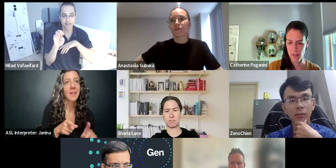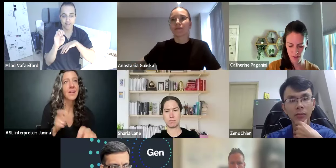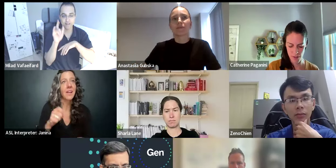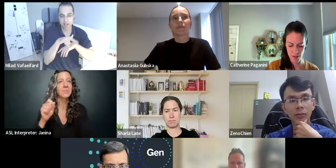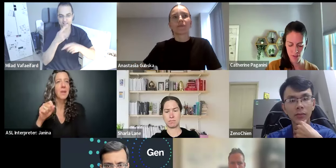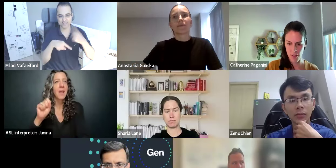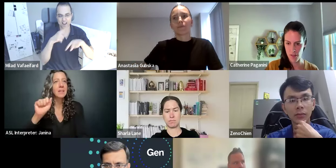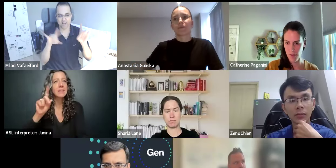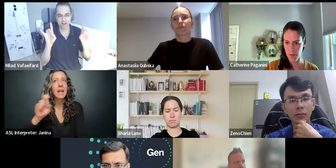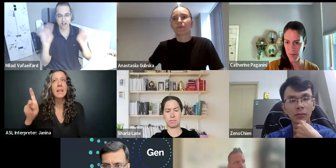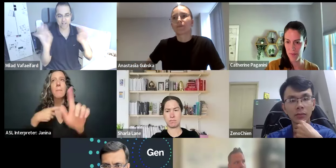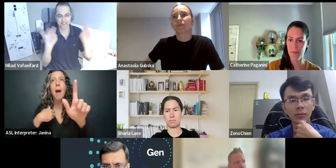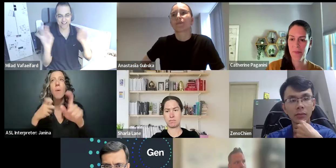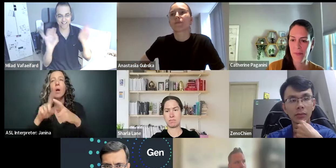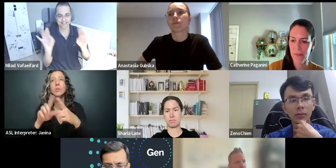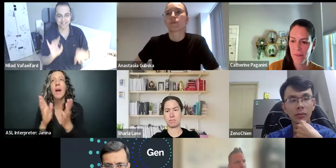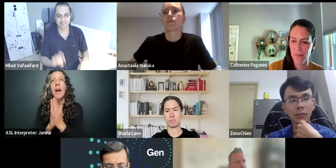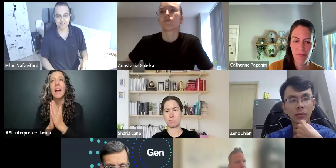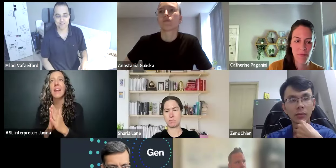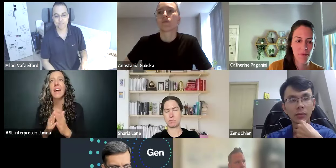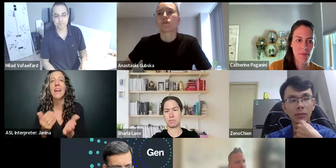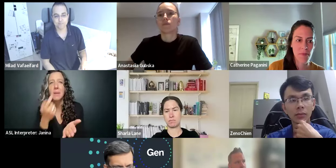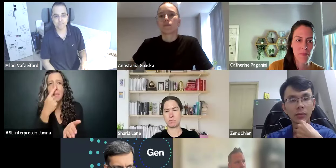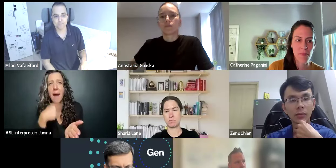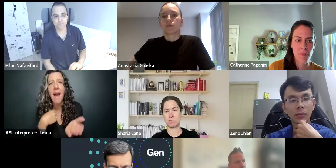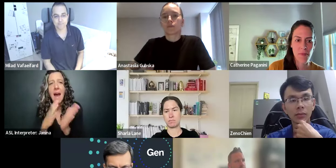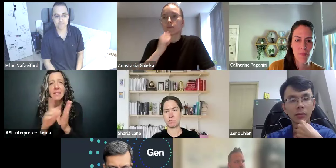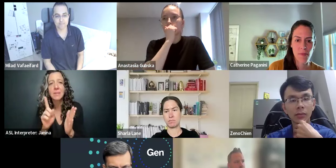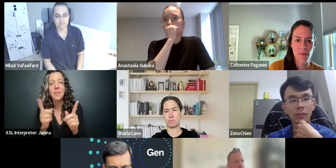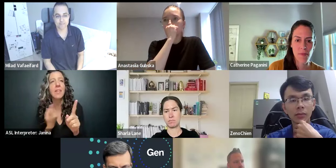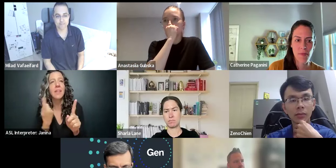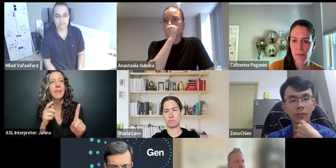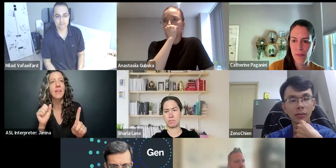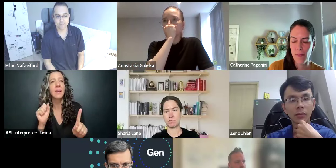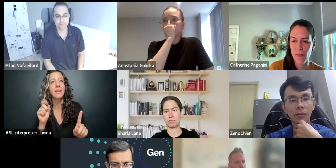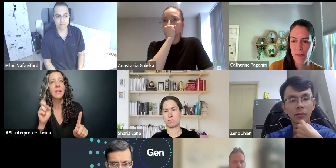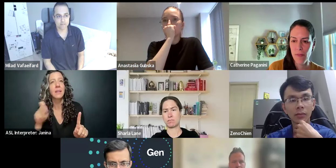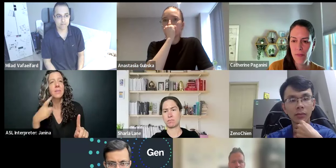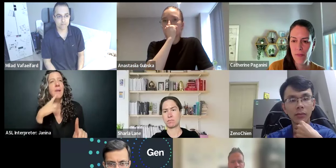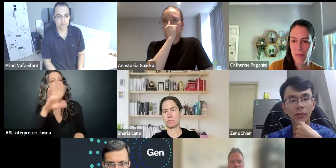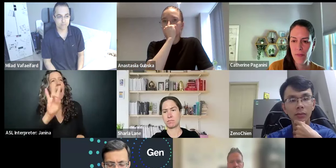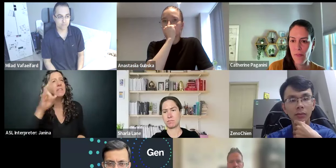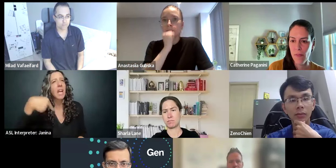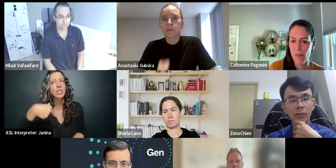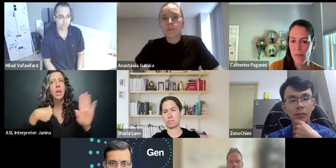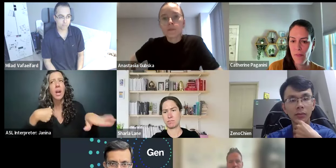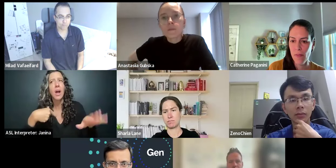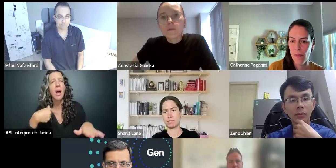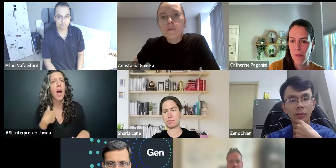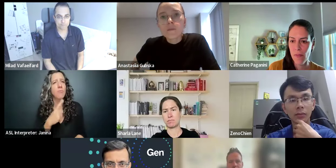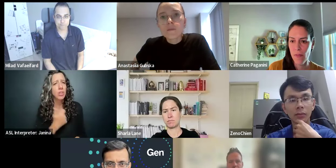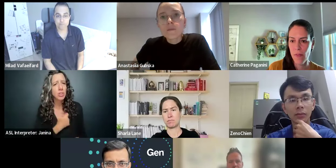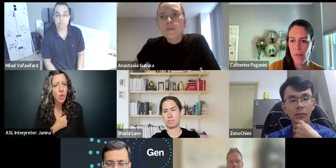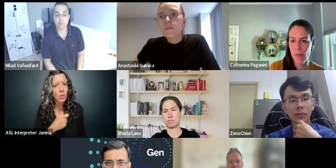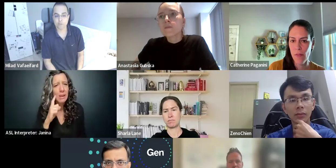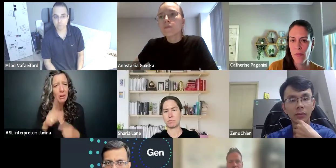Just one thing if I can add. Yeah. So Anastasia, very sorry to hear